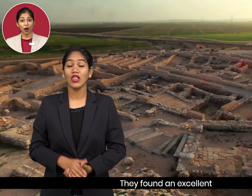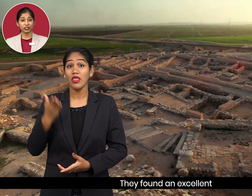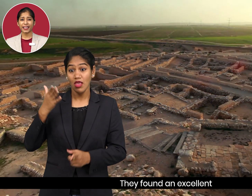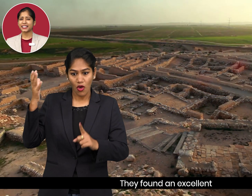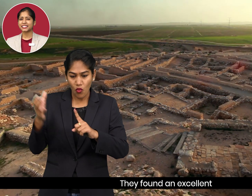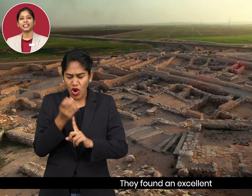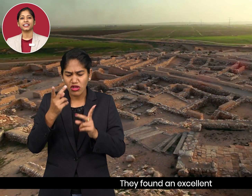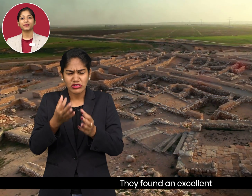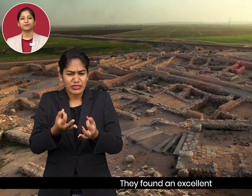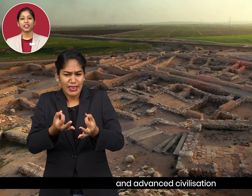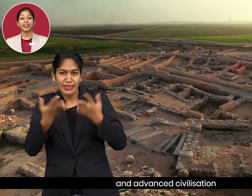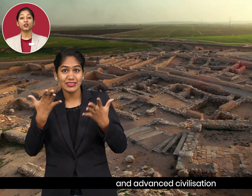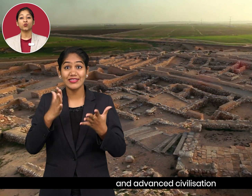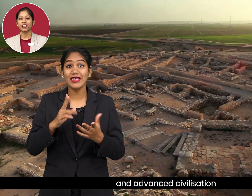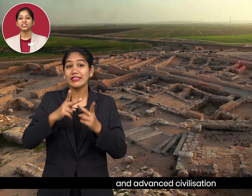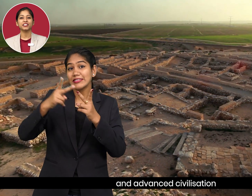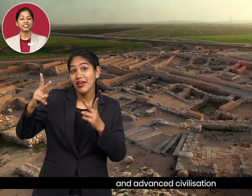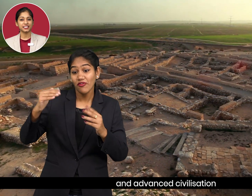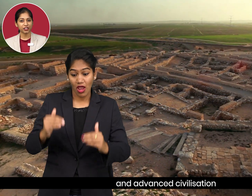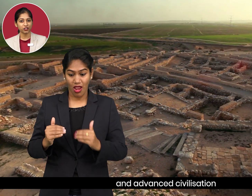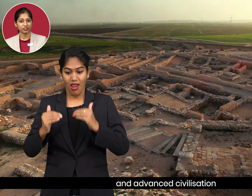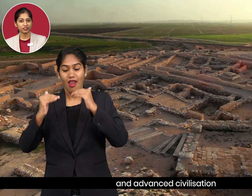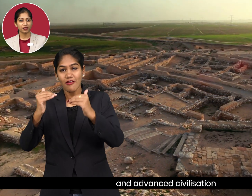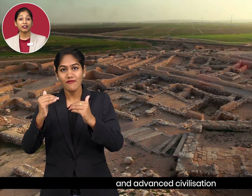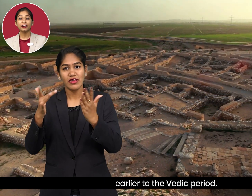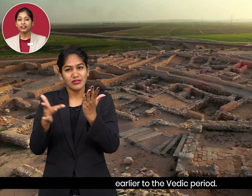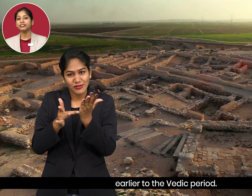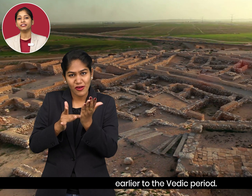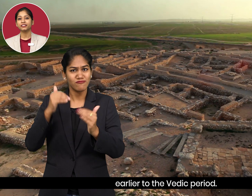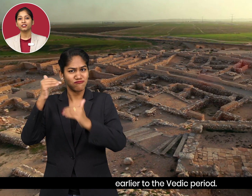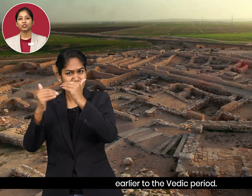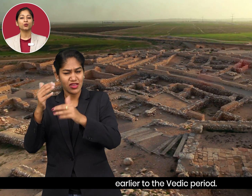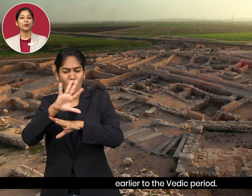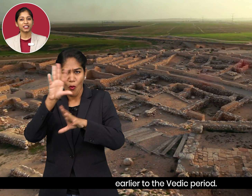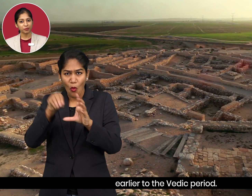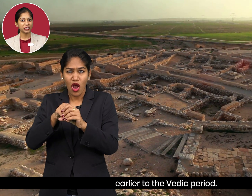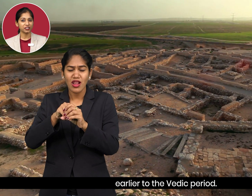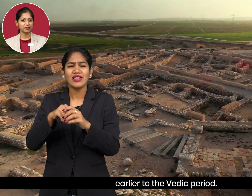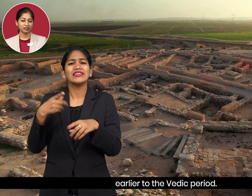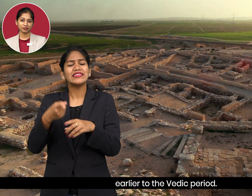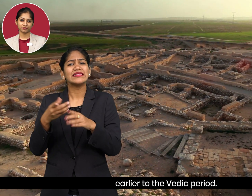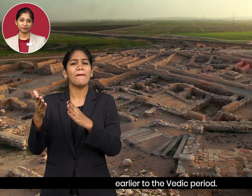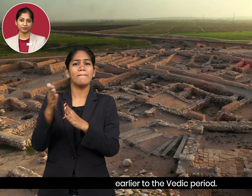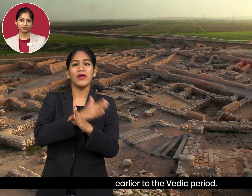They found an excellent and advanced civilization earlier to the Vedic